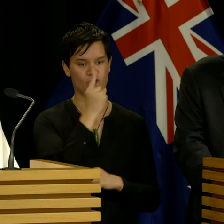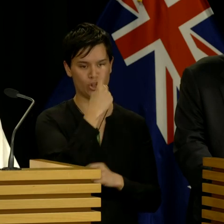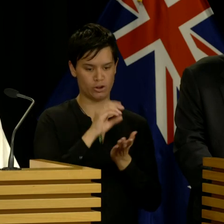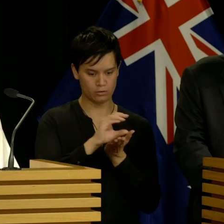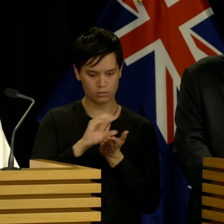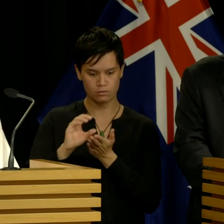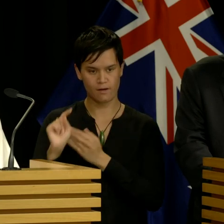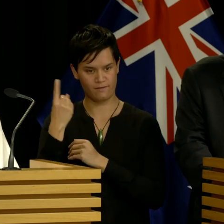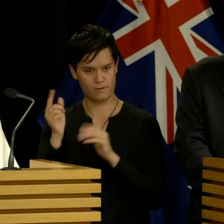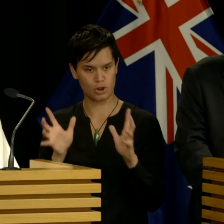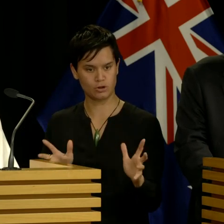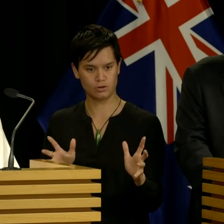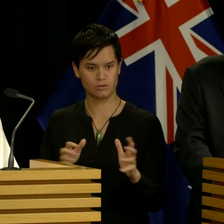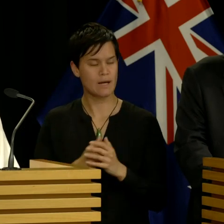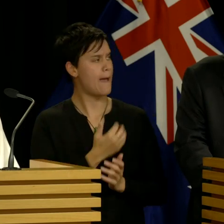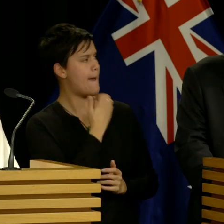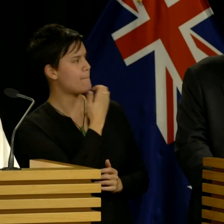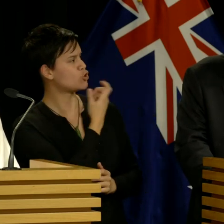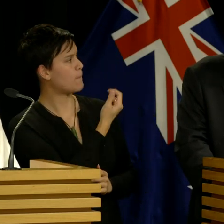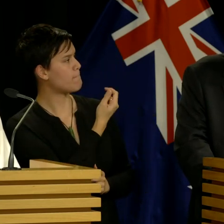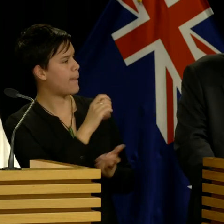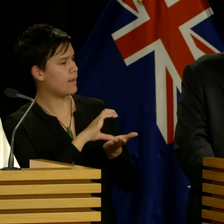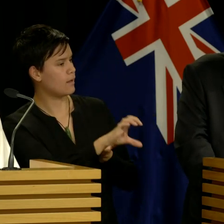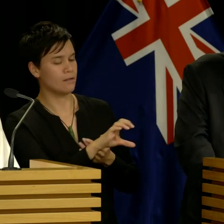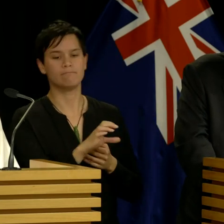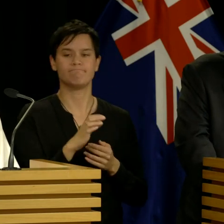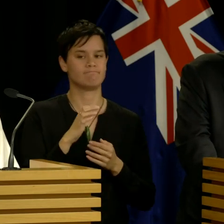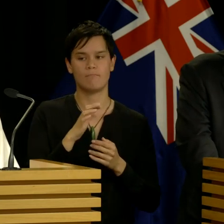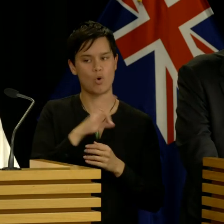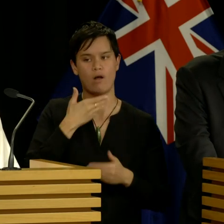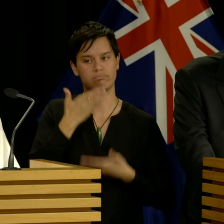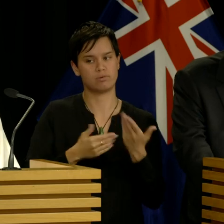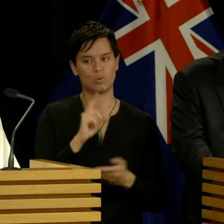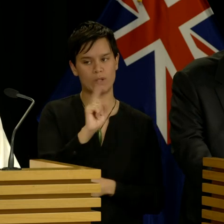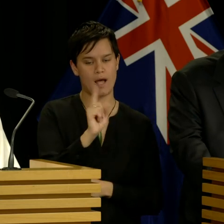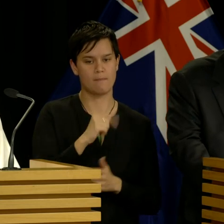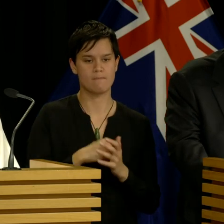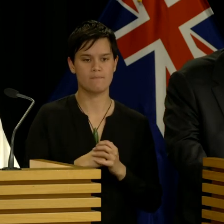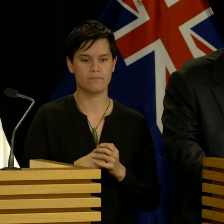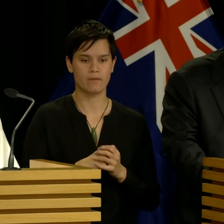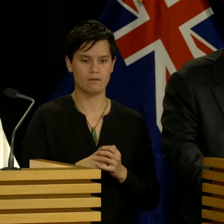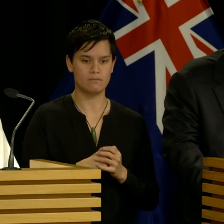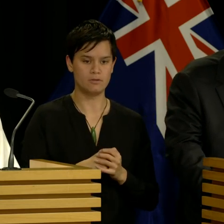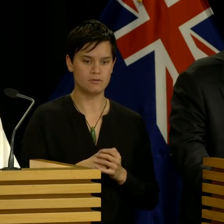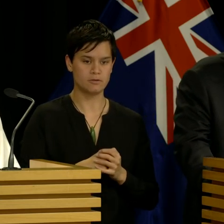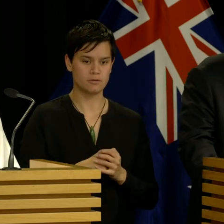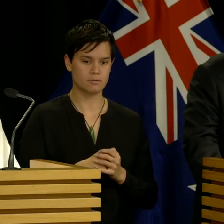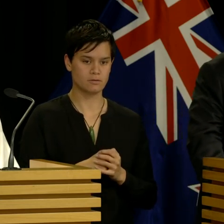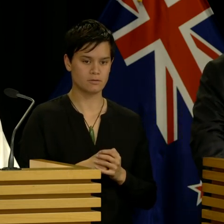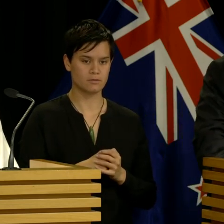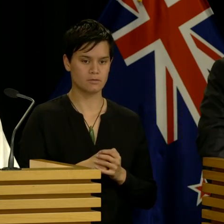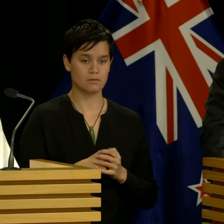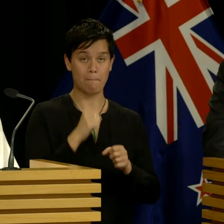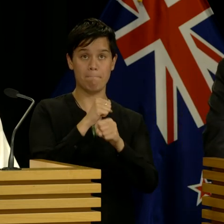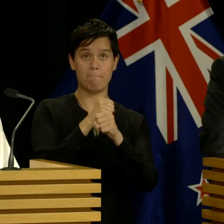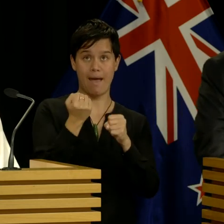much money it would be in? No. In terms of Not to response that. by the banks, is the government sort of helping them out financially in any